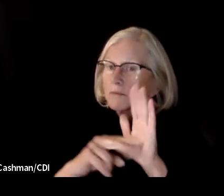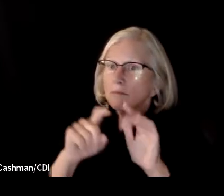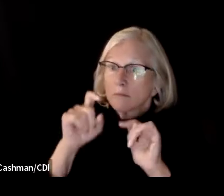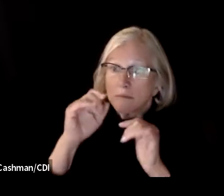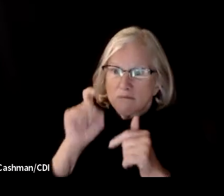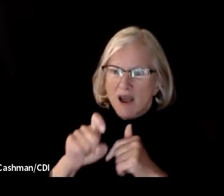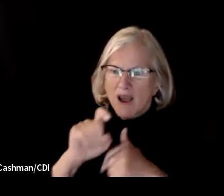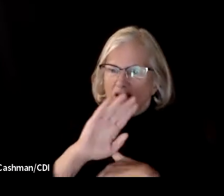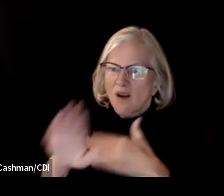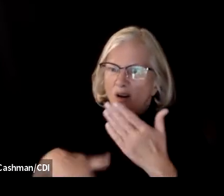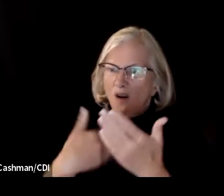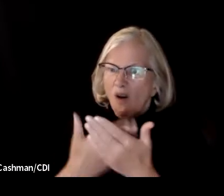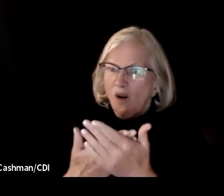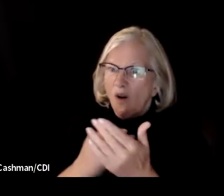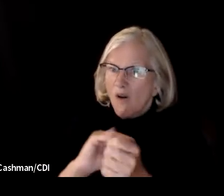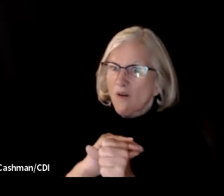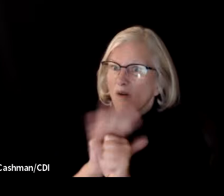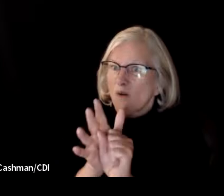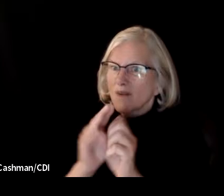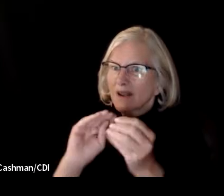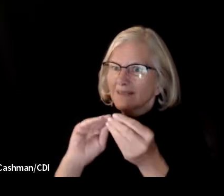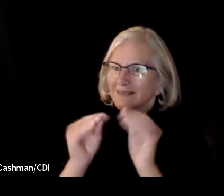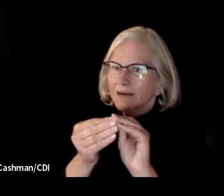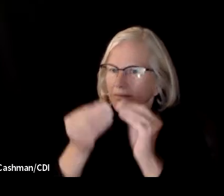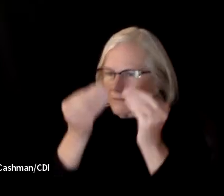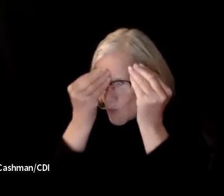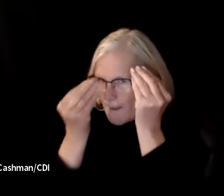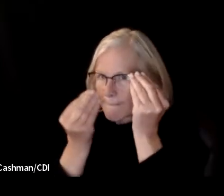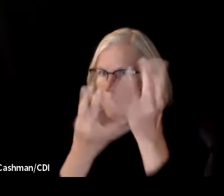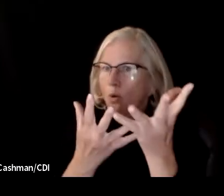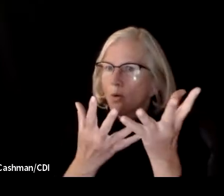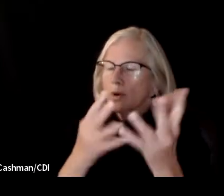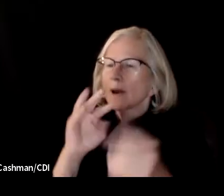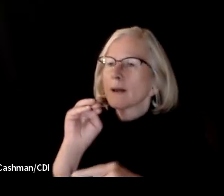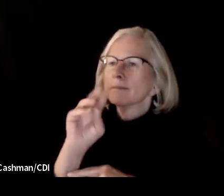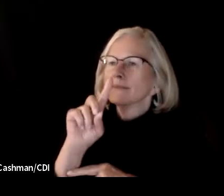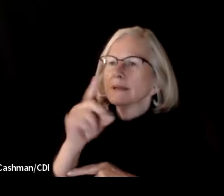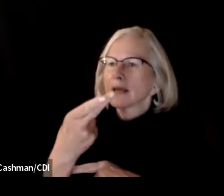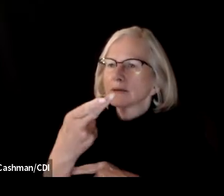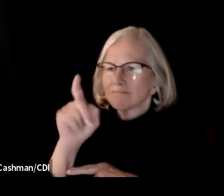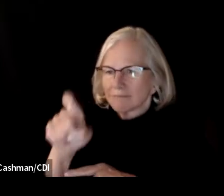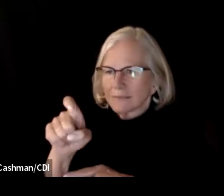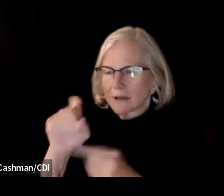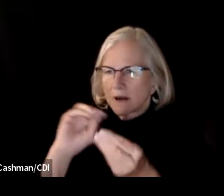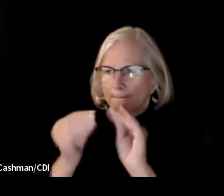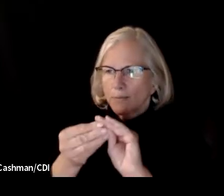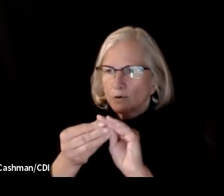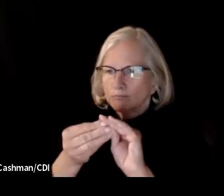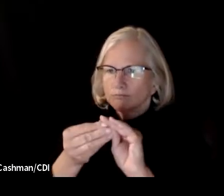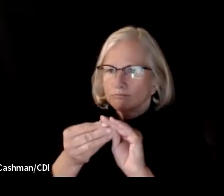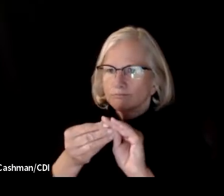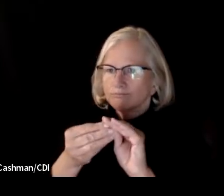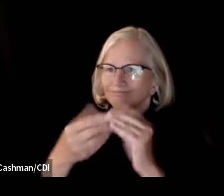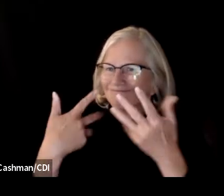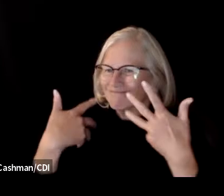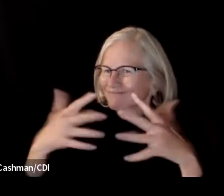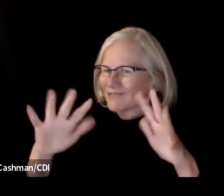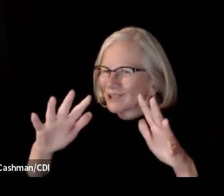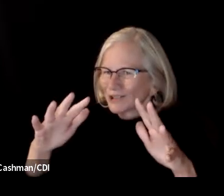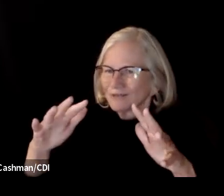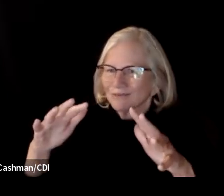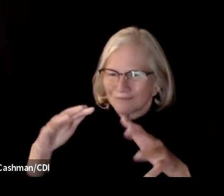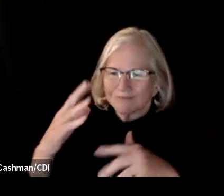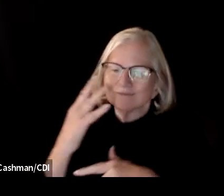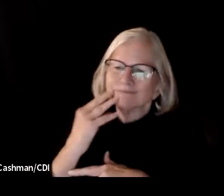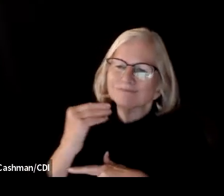help keep track of things like clusters and outbreaks. And as we have done in the past with other infectious diseases, we